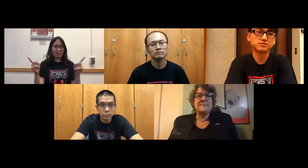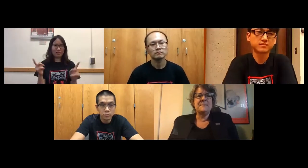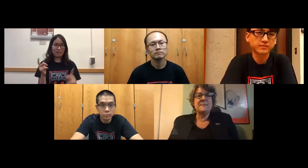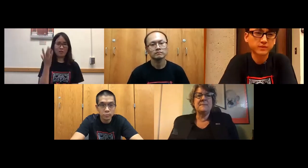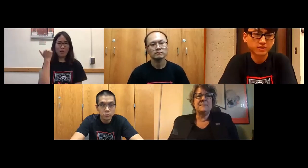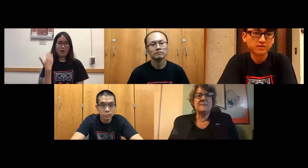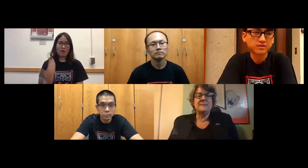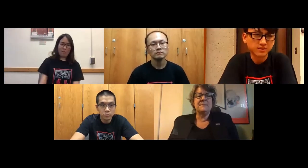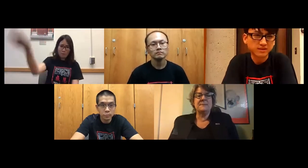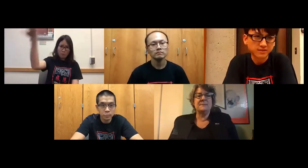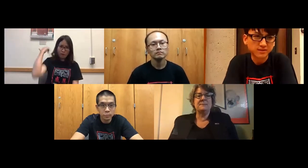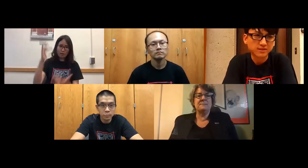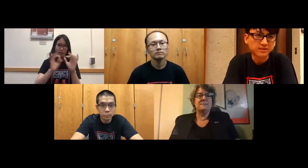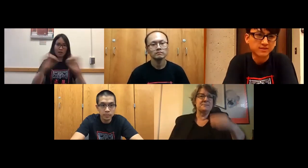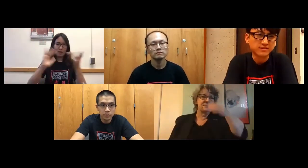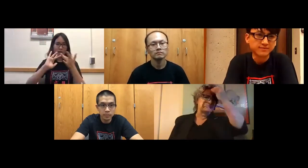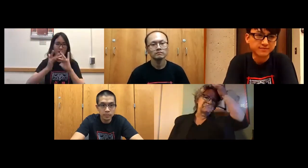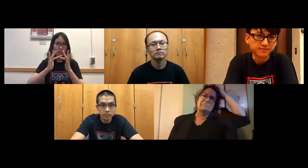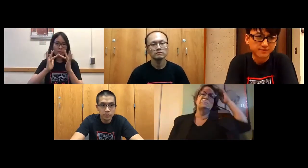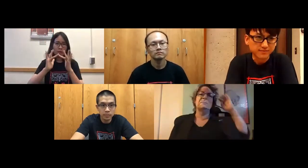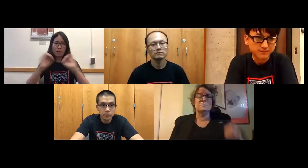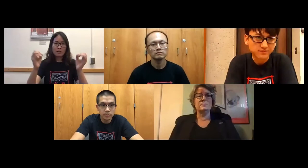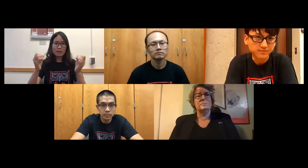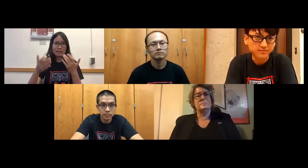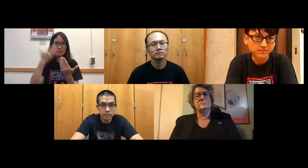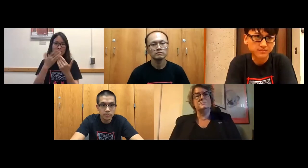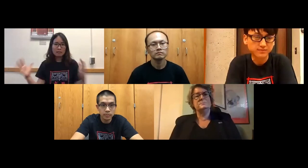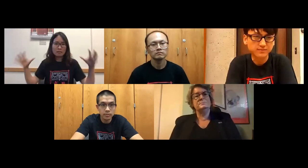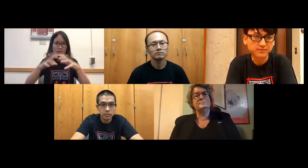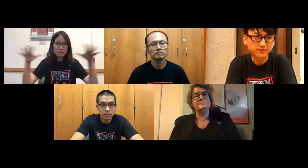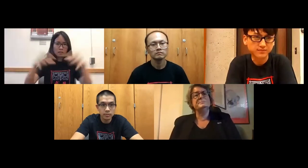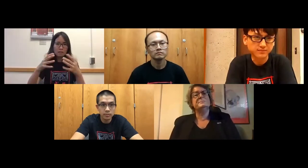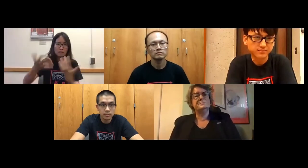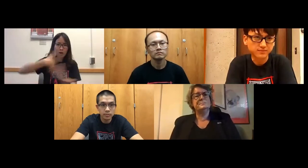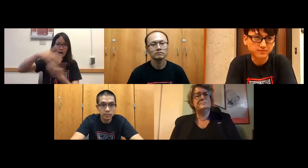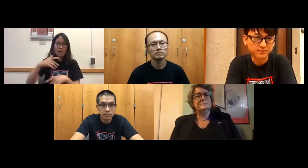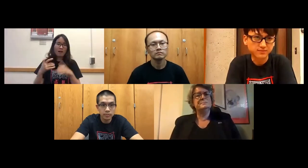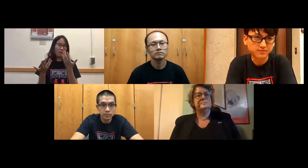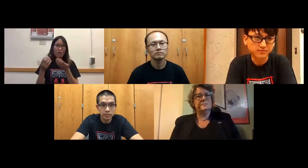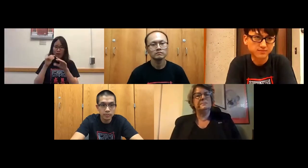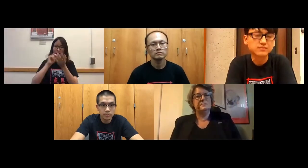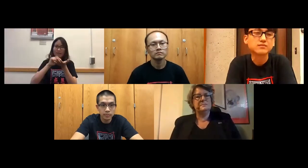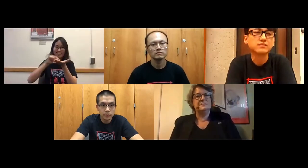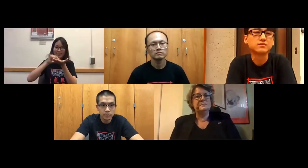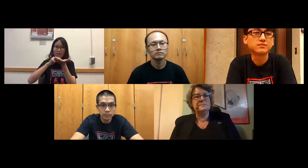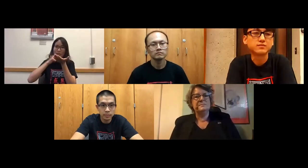Well, I think it's different than it was in the past, because before there was no internet and it was very easy to get